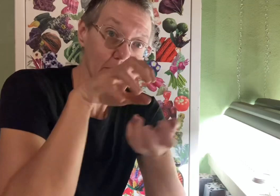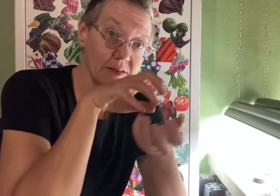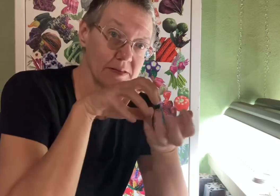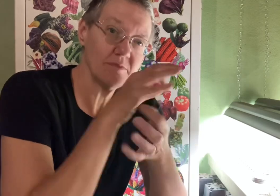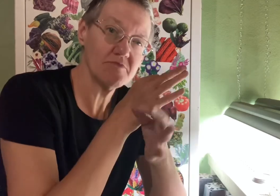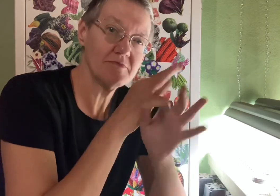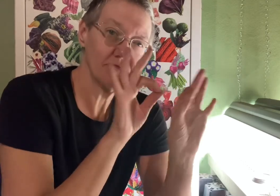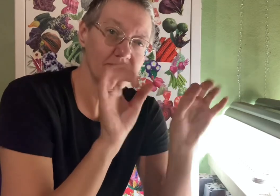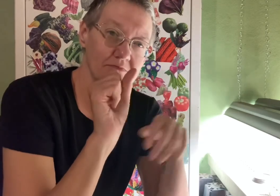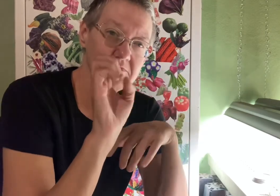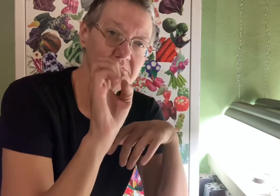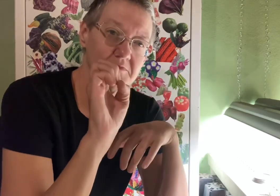Now,